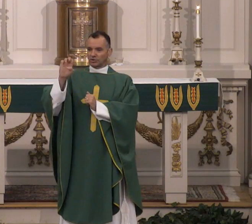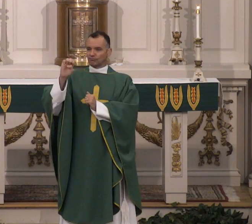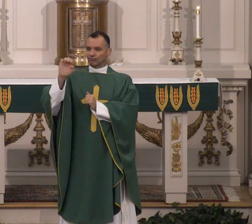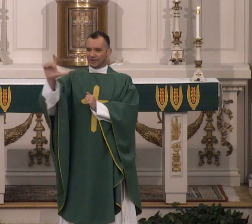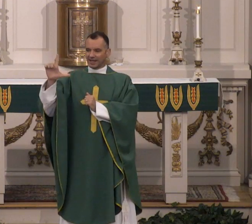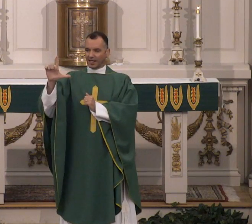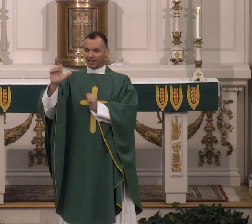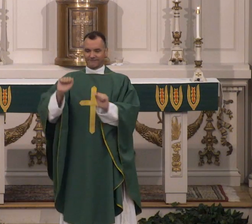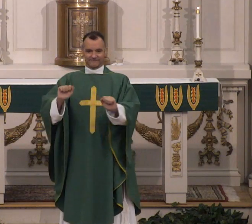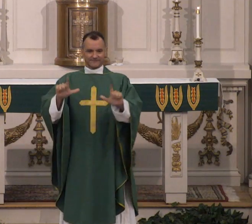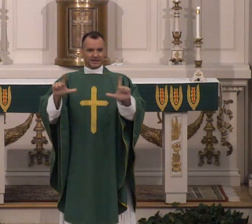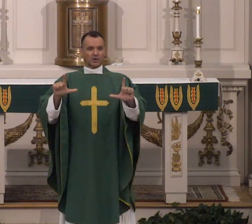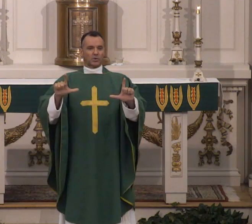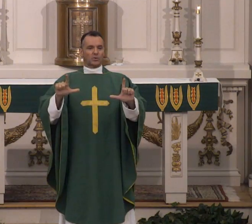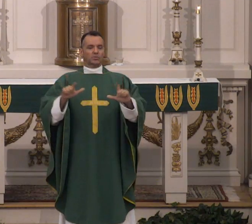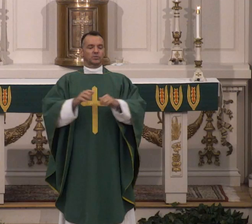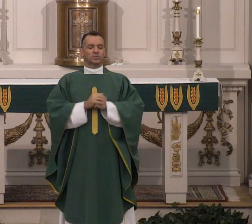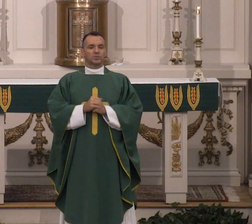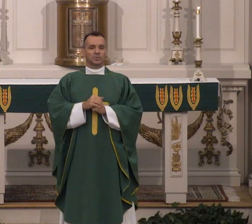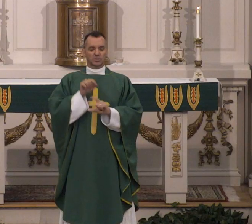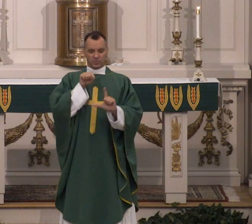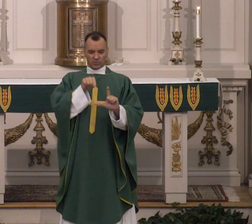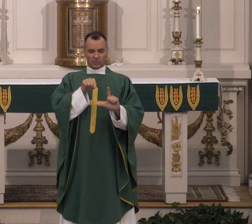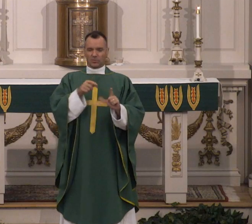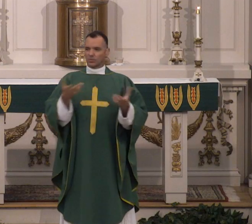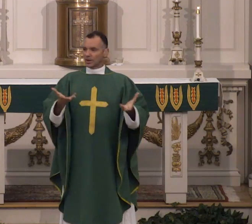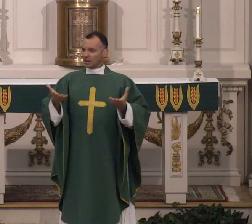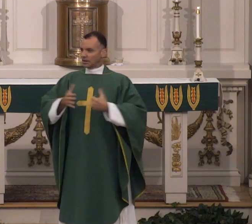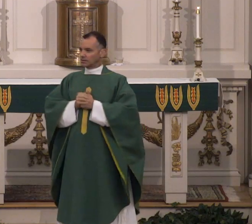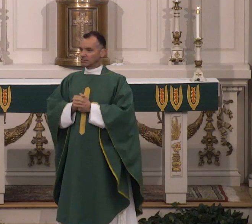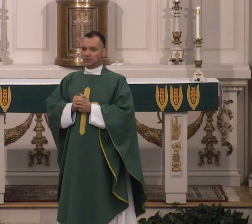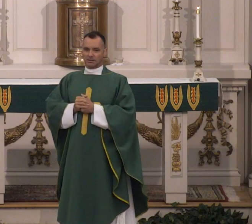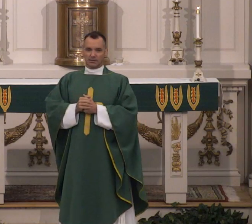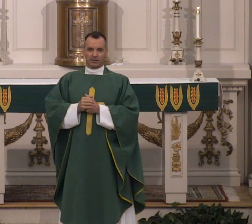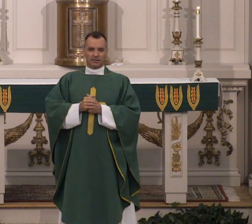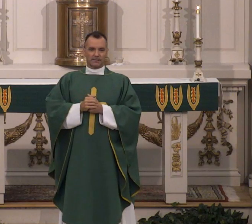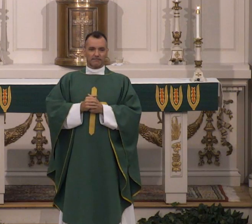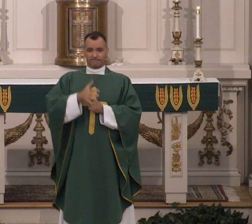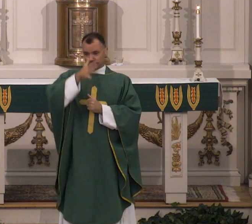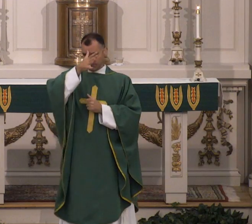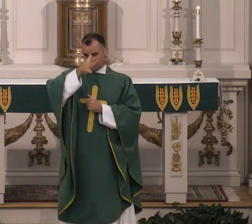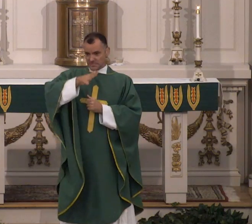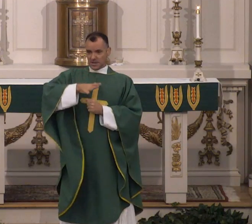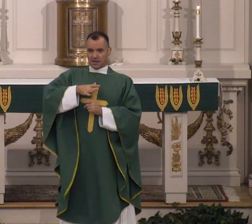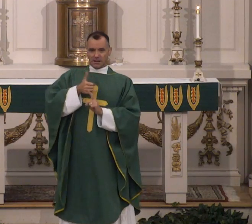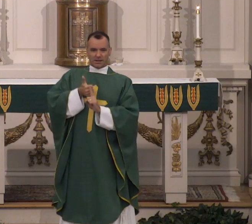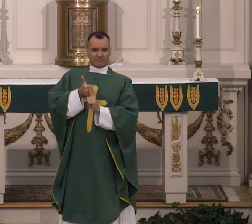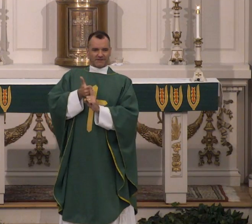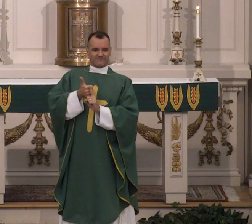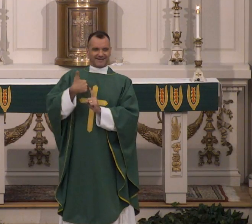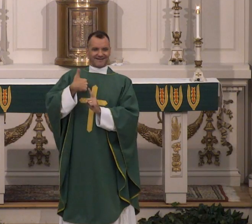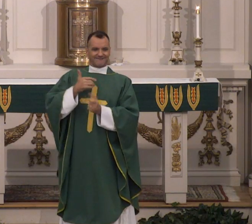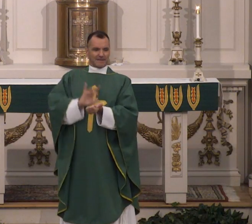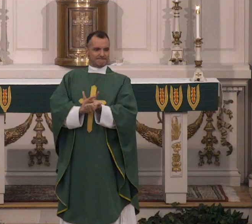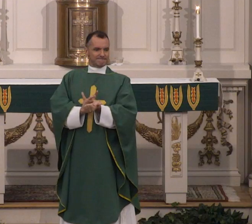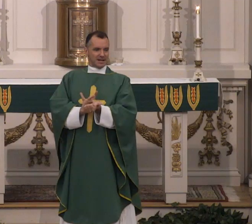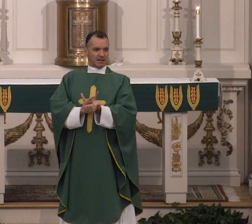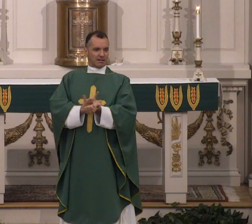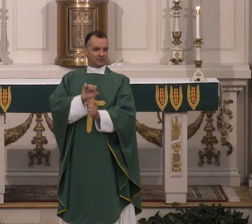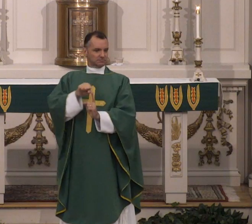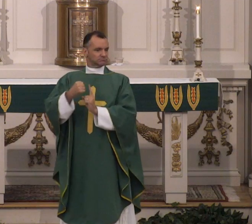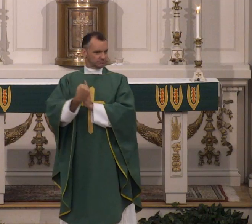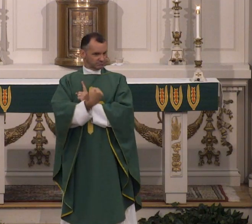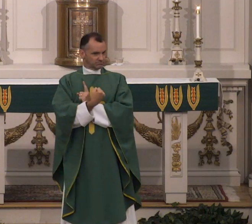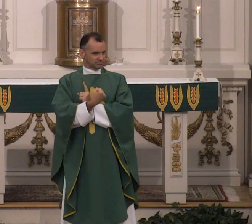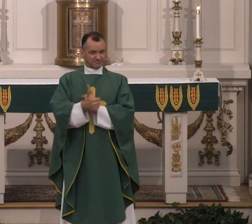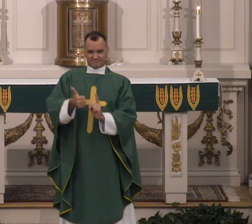Recently, I saw on Facebook, a video clip. And this clip was of a man.